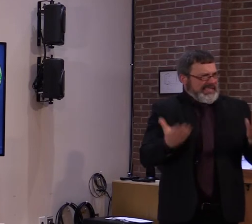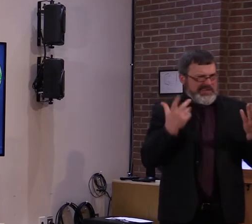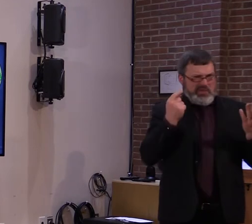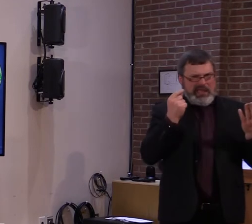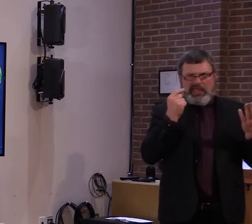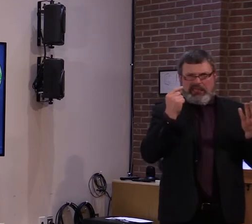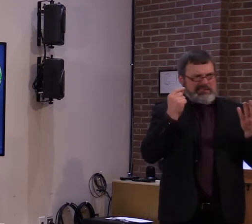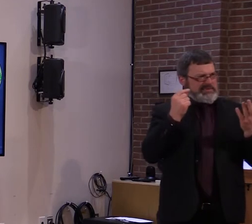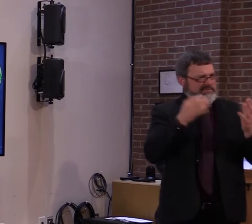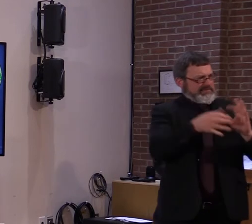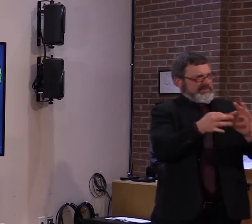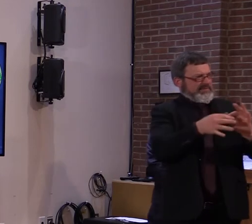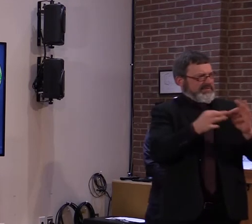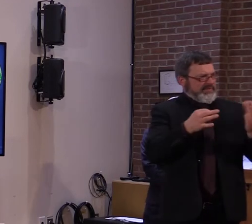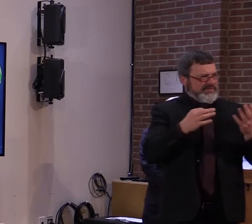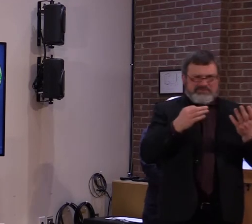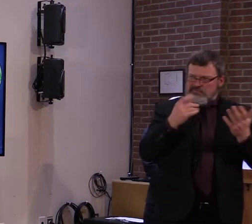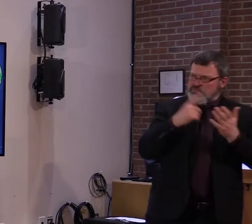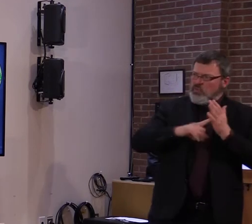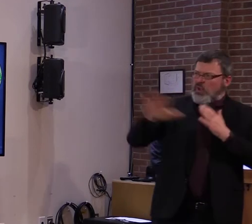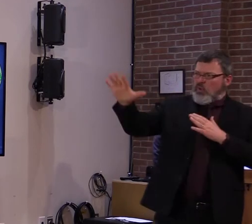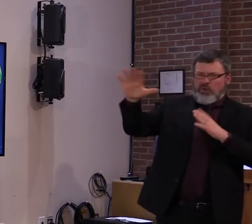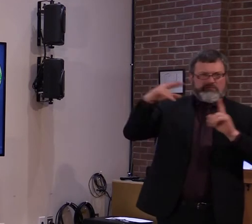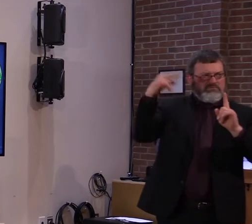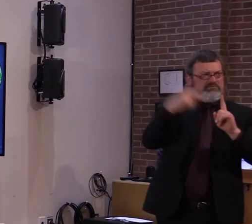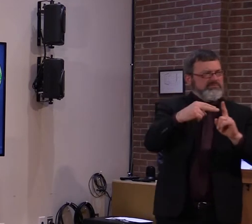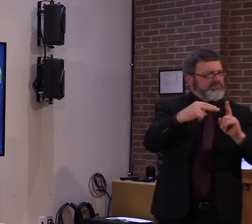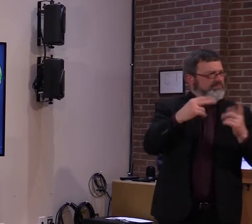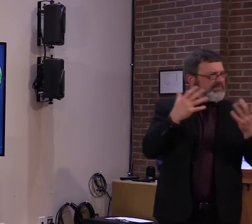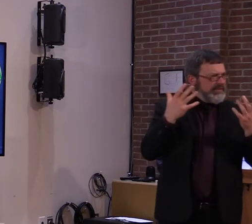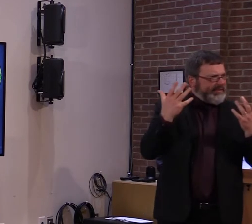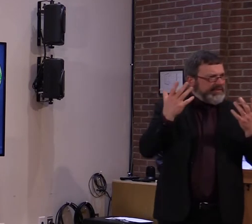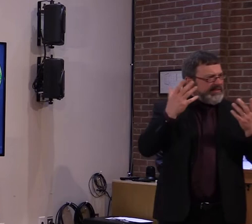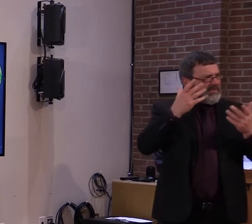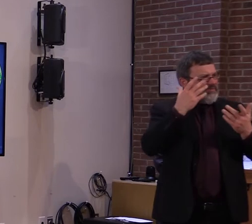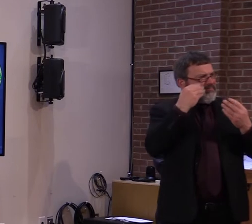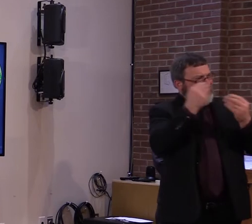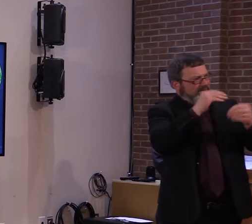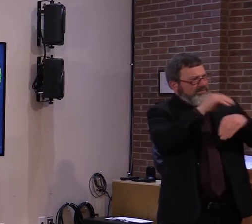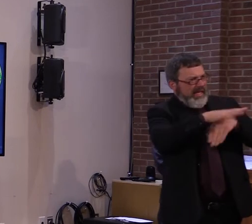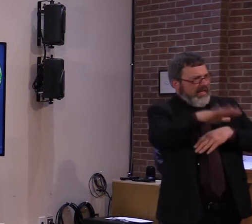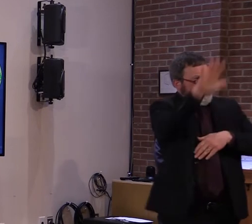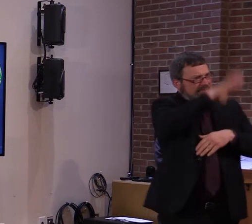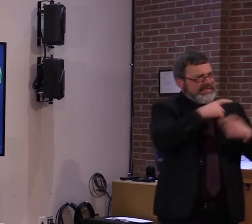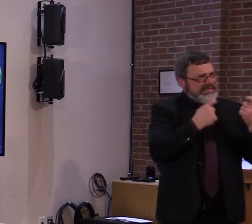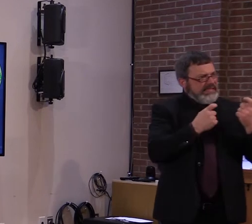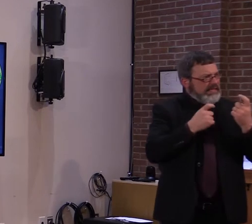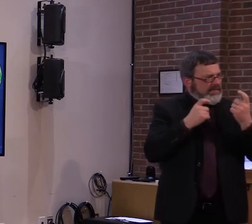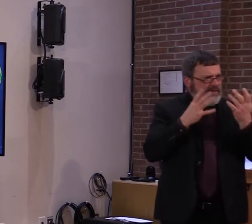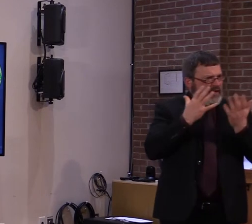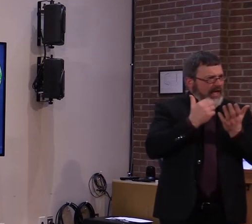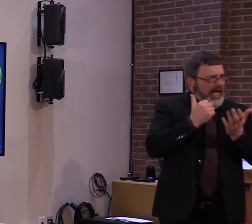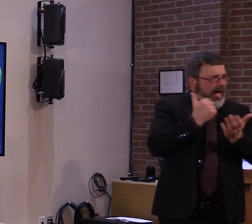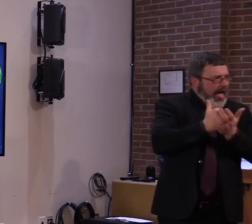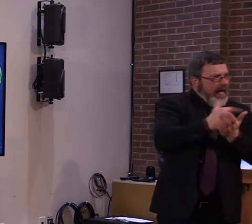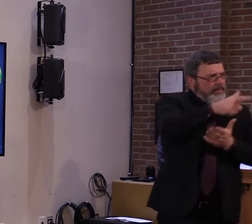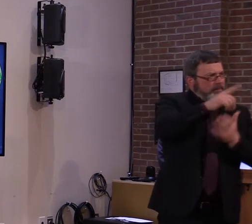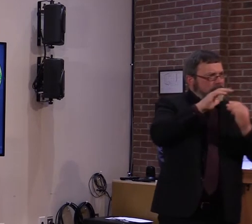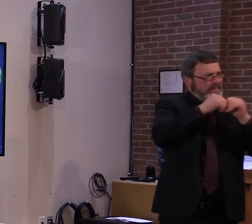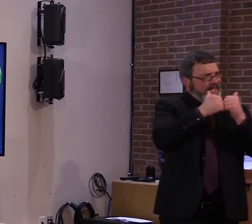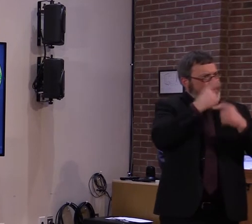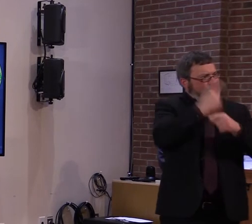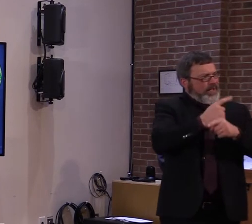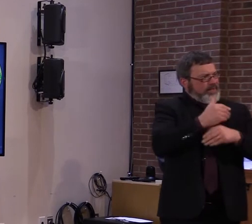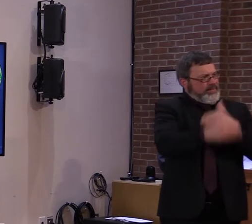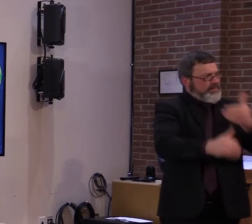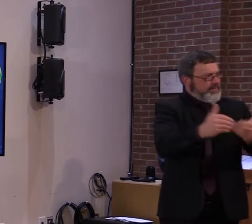any further guidance to resorts or anything they can do to help try and make sure the